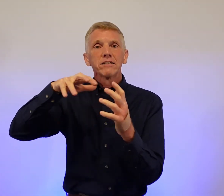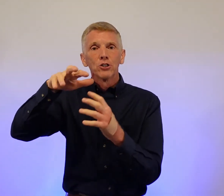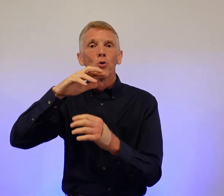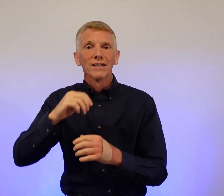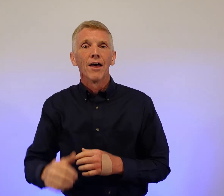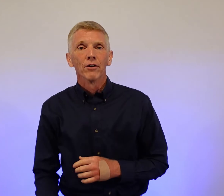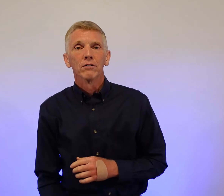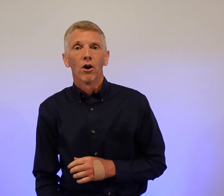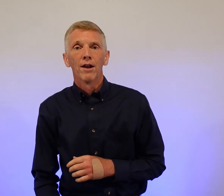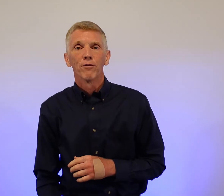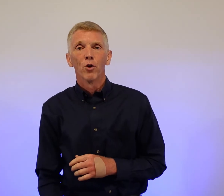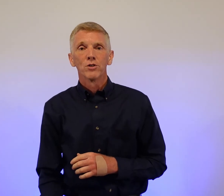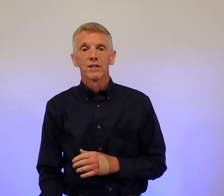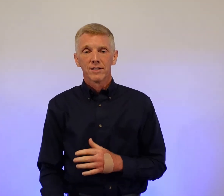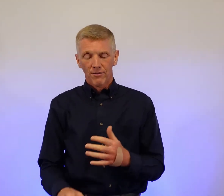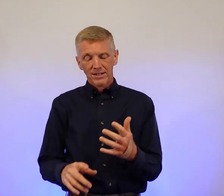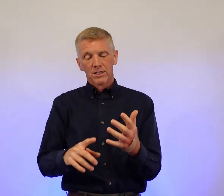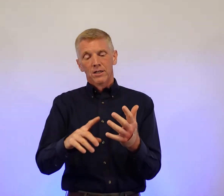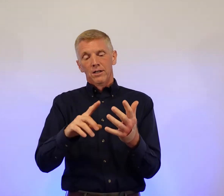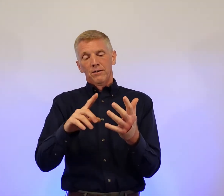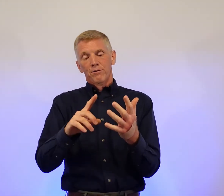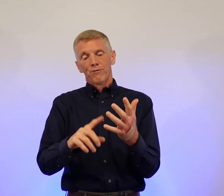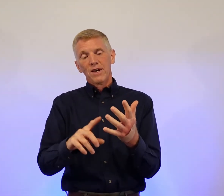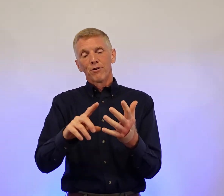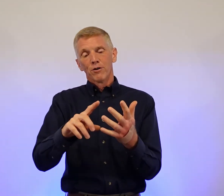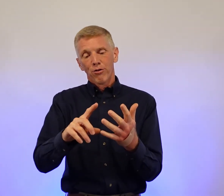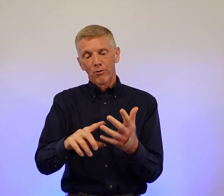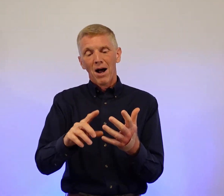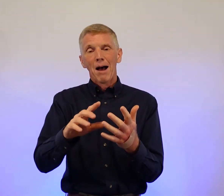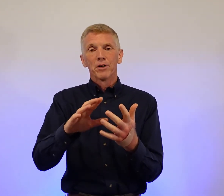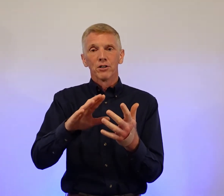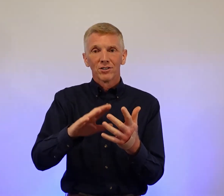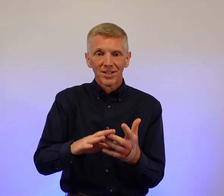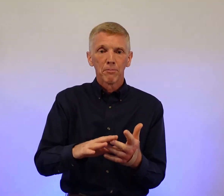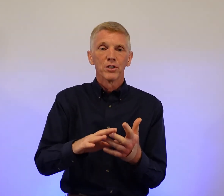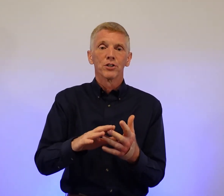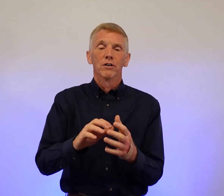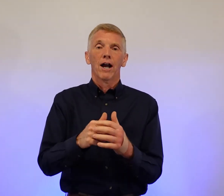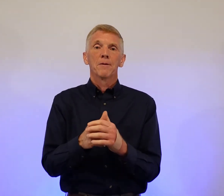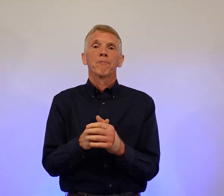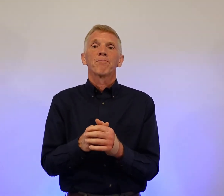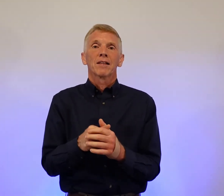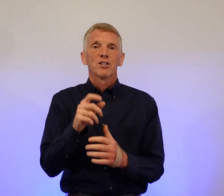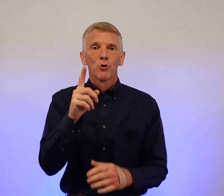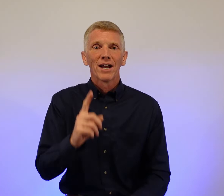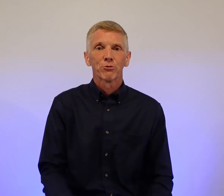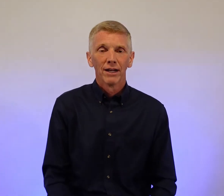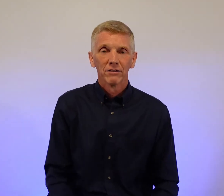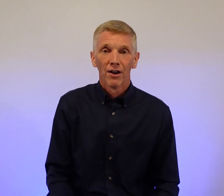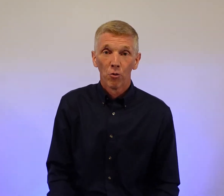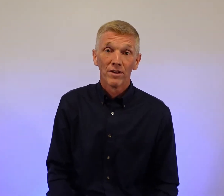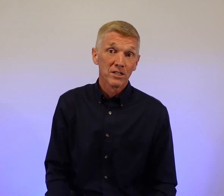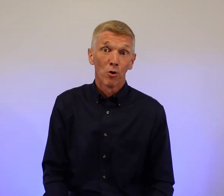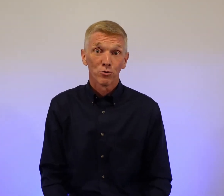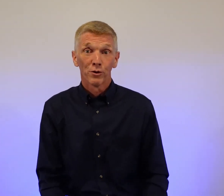go together, right, for those things there. That's fever, thermometer, temperature, right? Let's do X-ray, right, the one that he's most worried